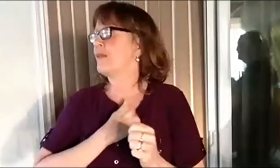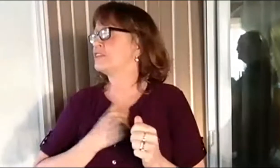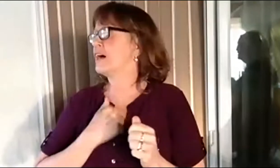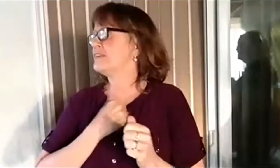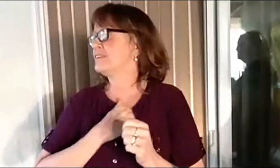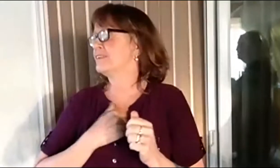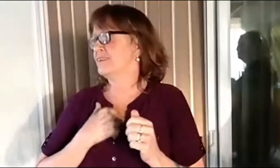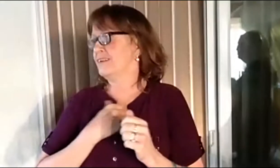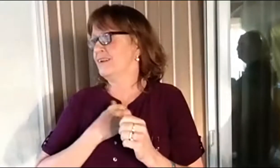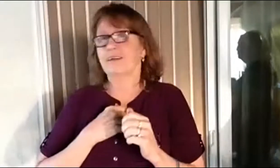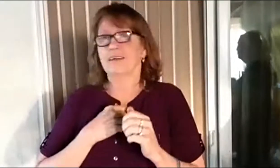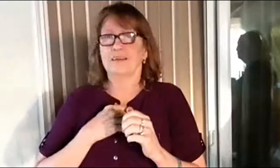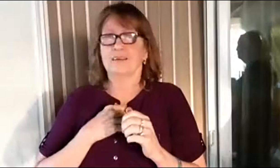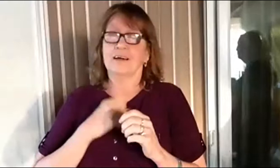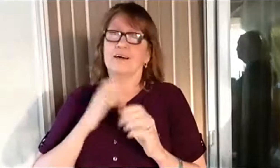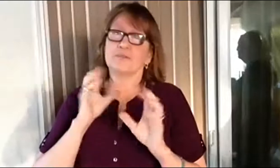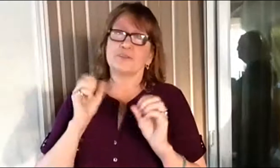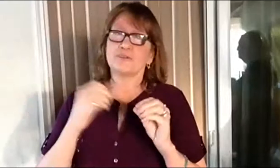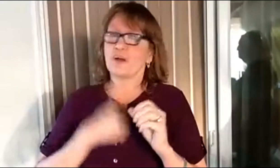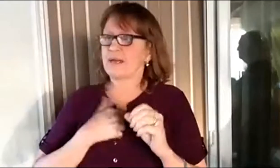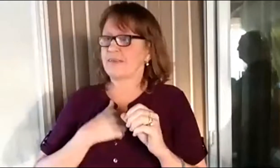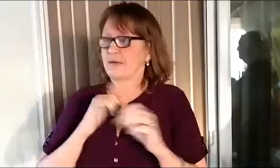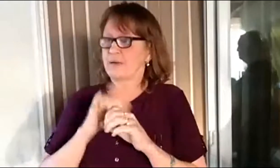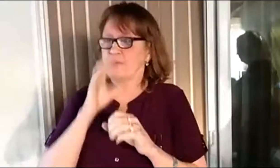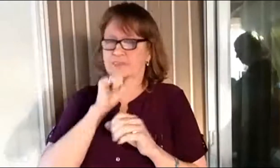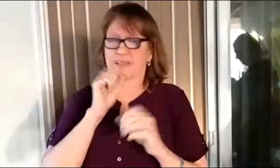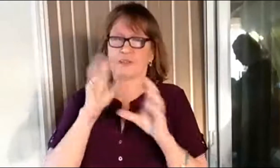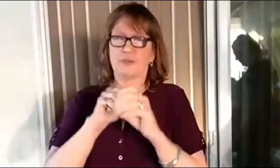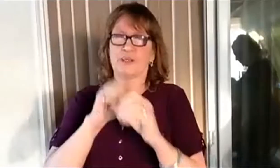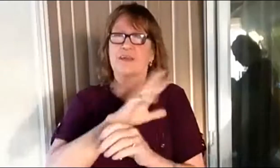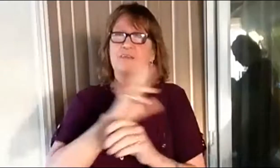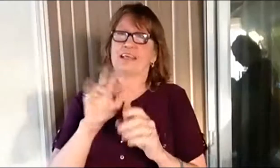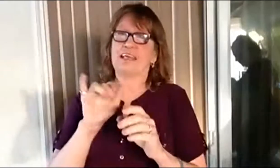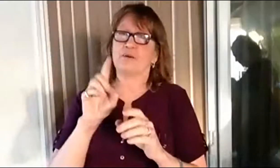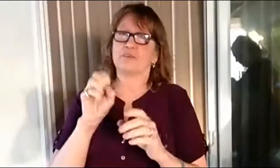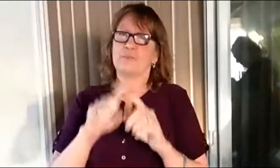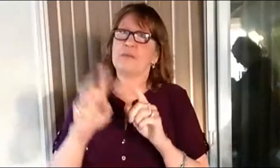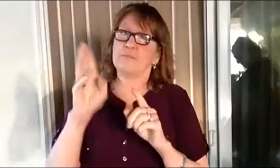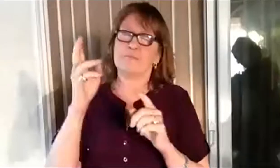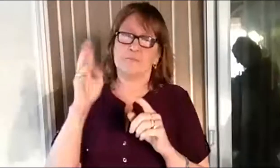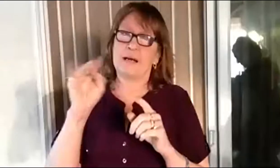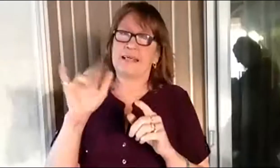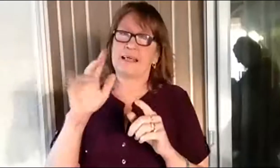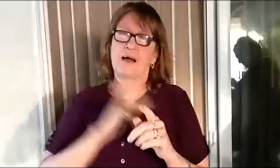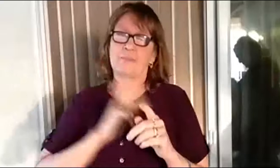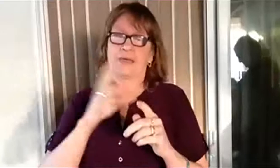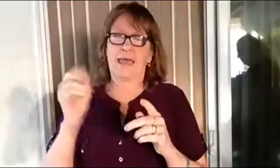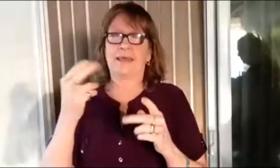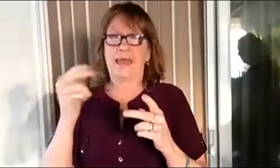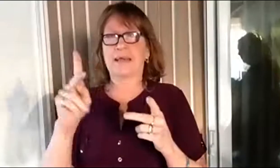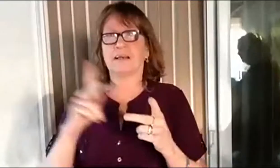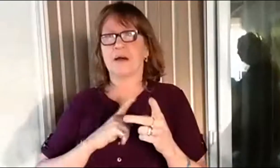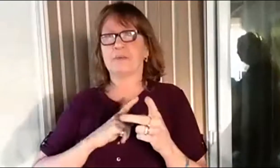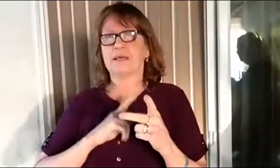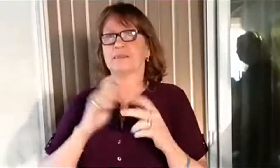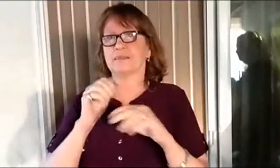My fault. apologize. I missed that one. So sorry that we missed including their videos, but Bunny Klopping and